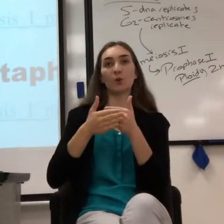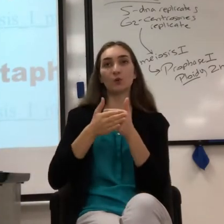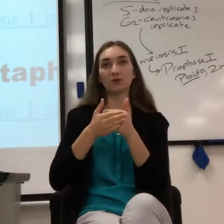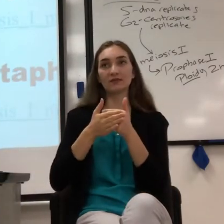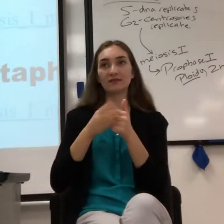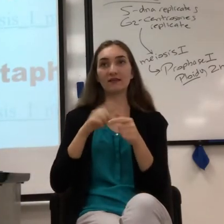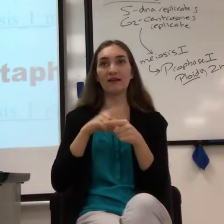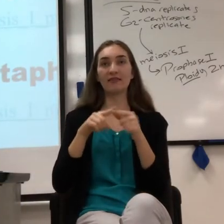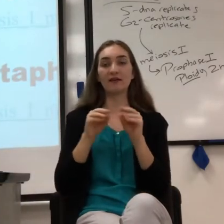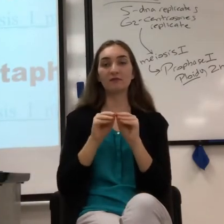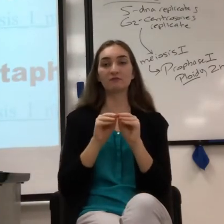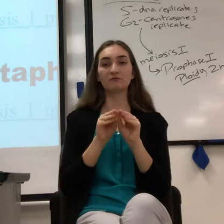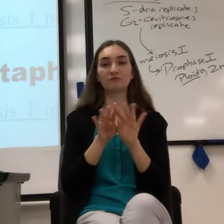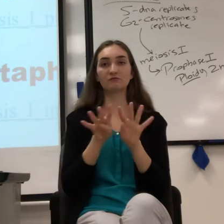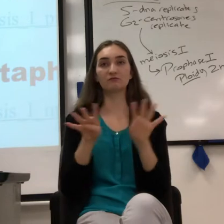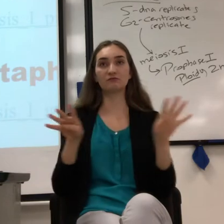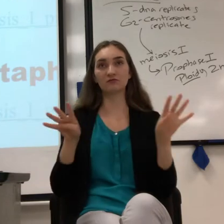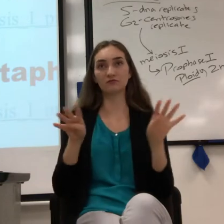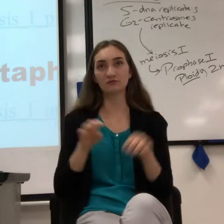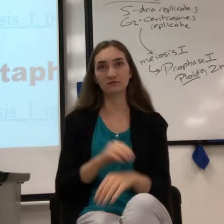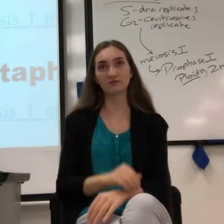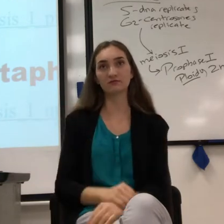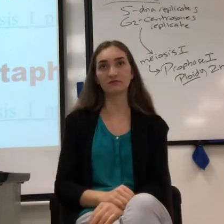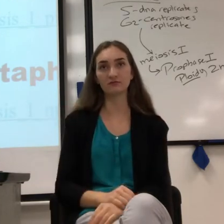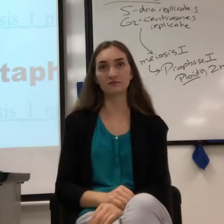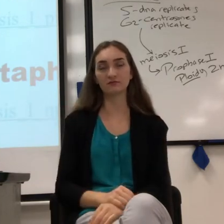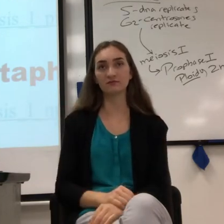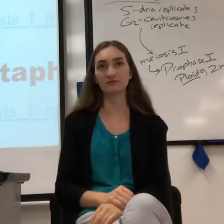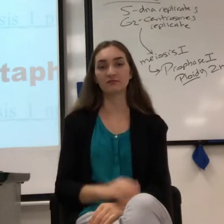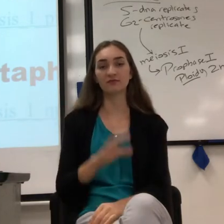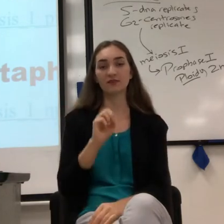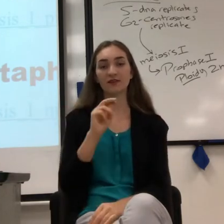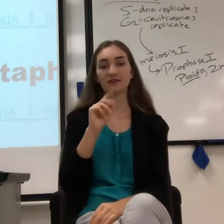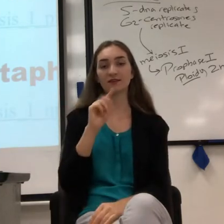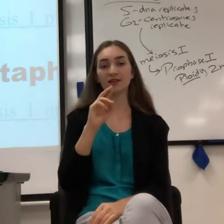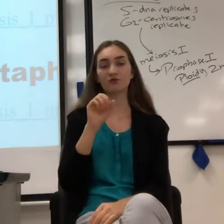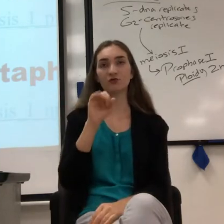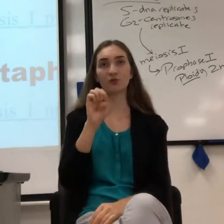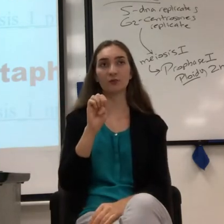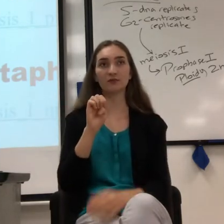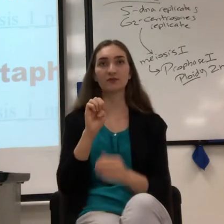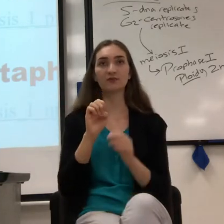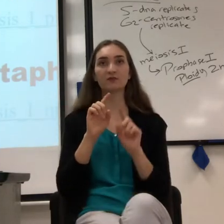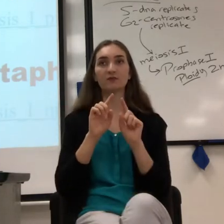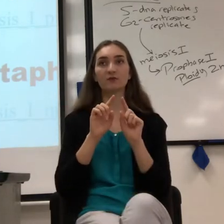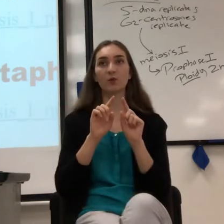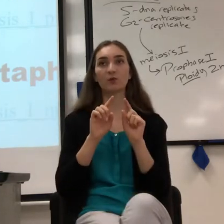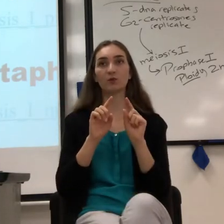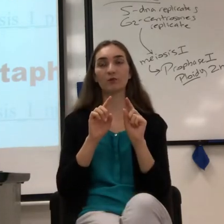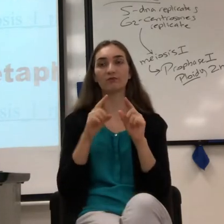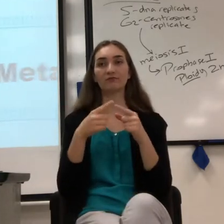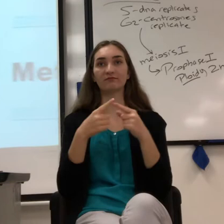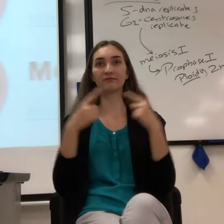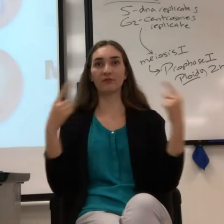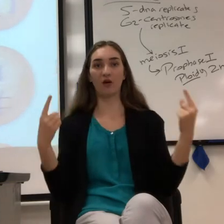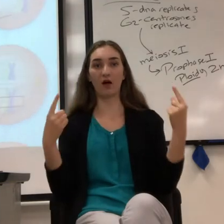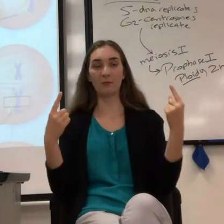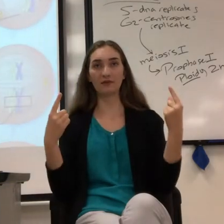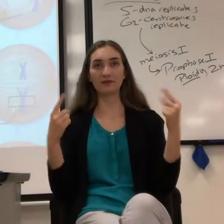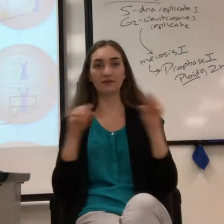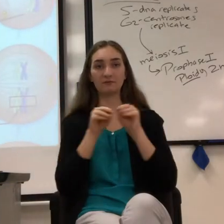then they kind of spread apart. The centrosomes go to the opposite end of the cell in